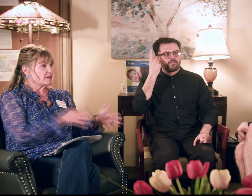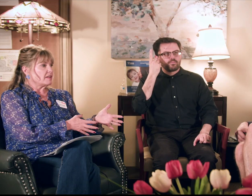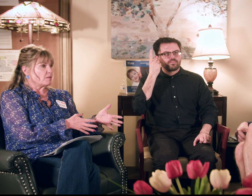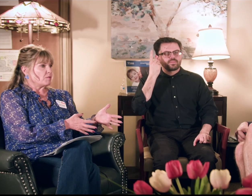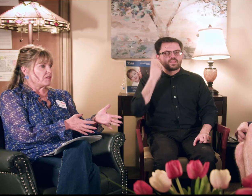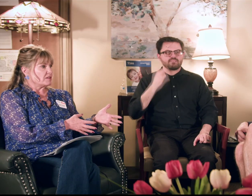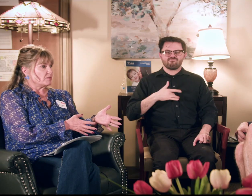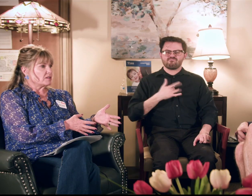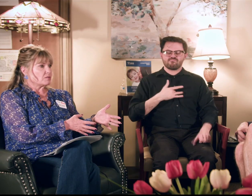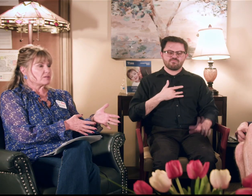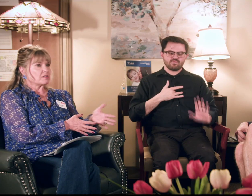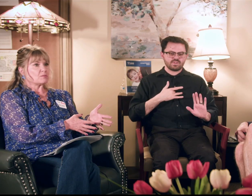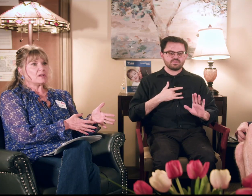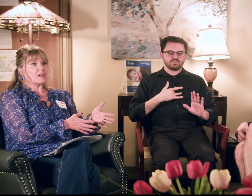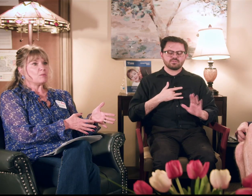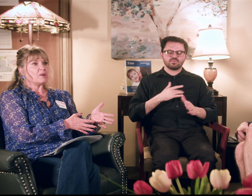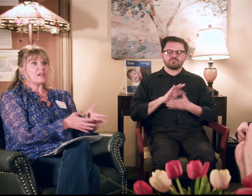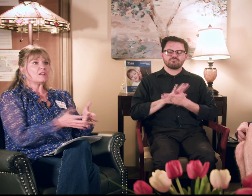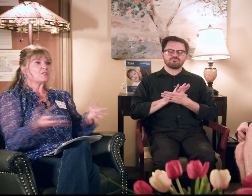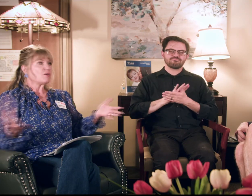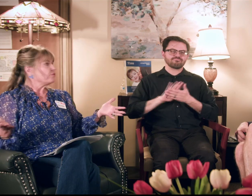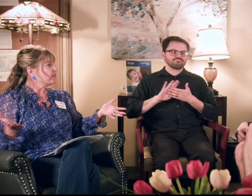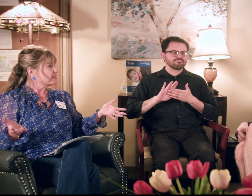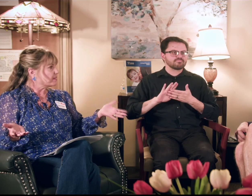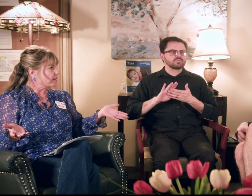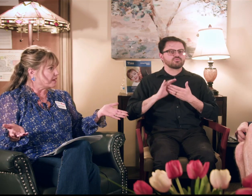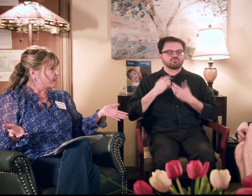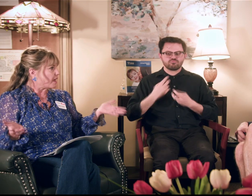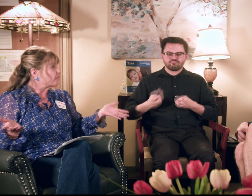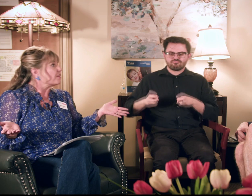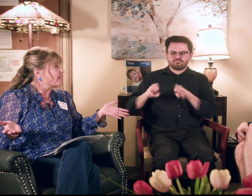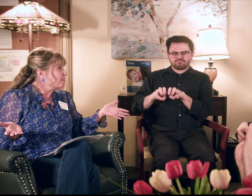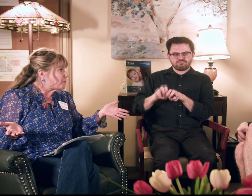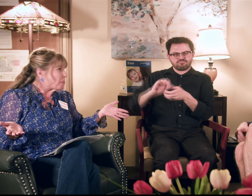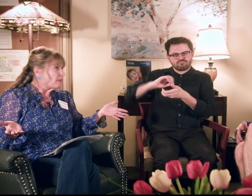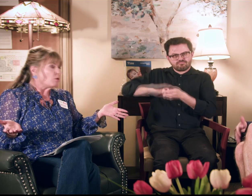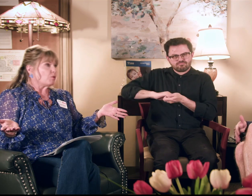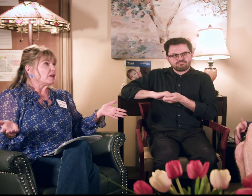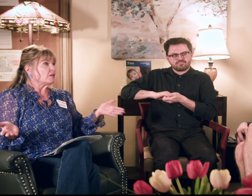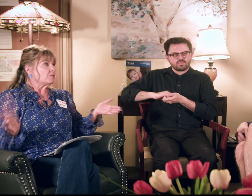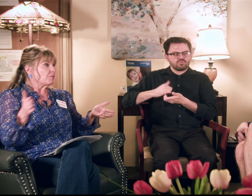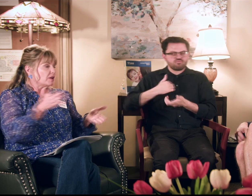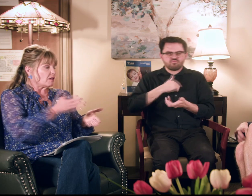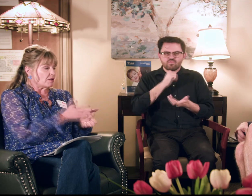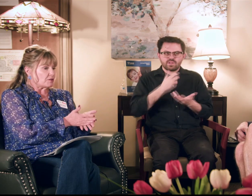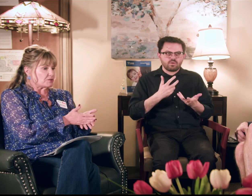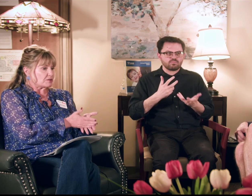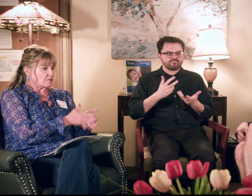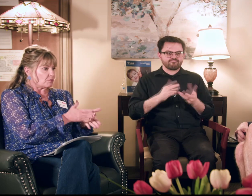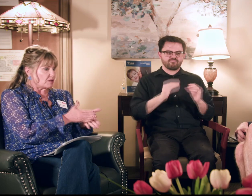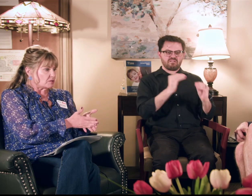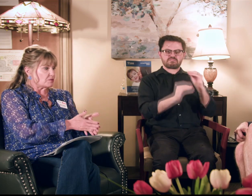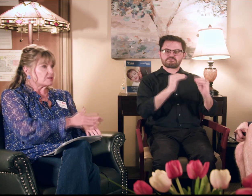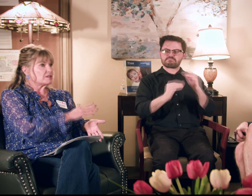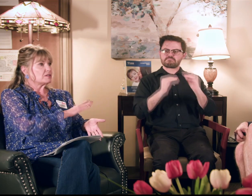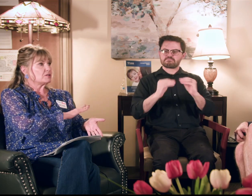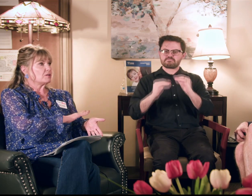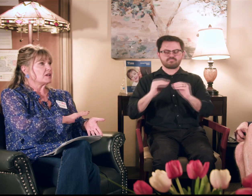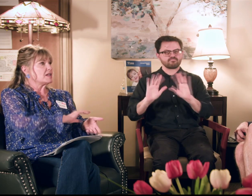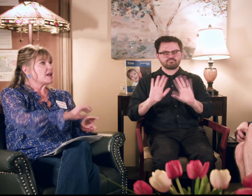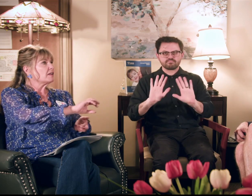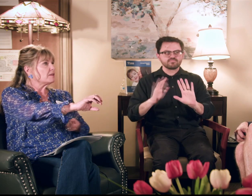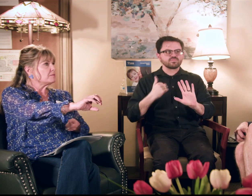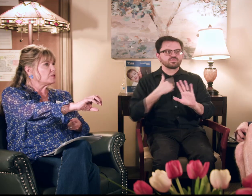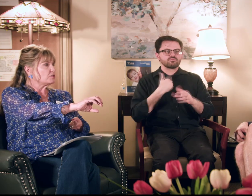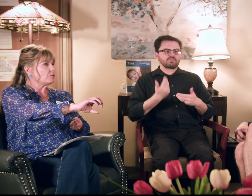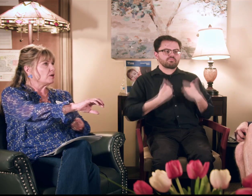come alongside them with these resources. We here don't fix everything. We're here to bring along those resources,